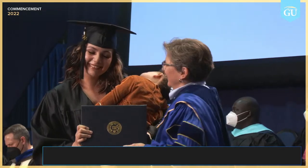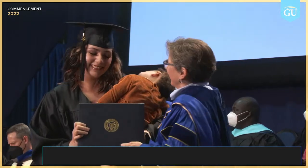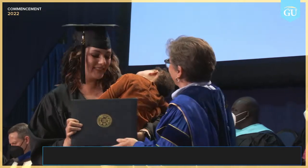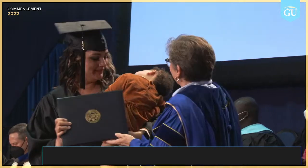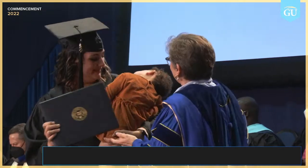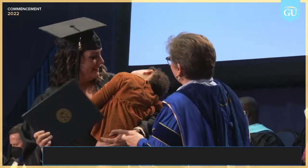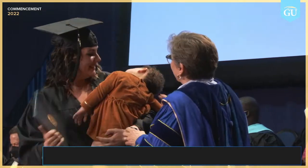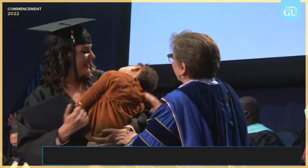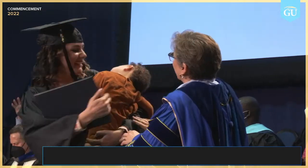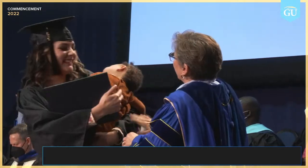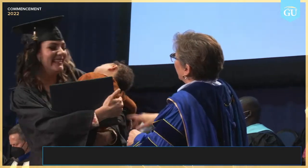Sienna